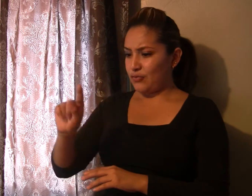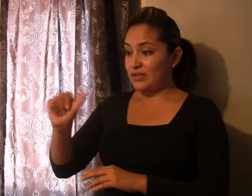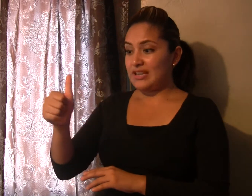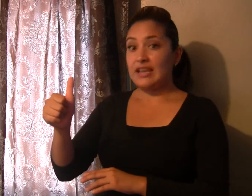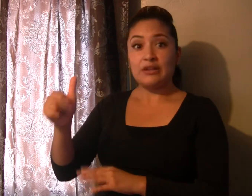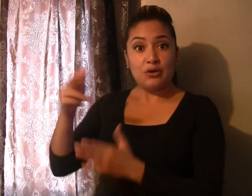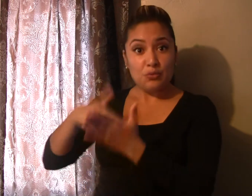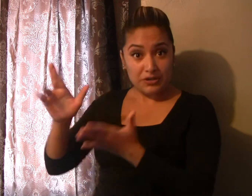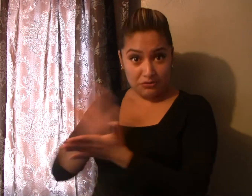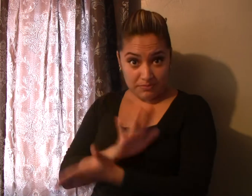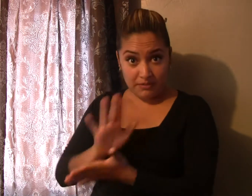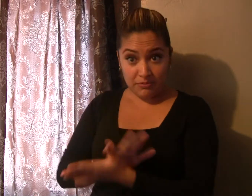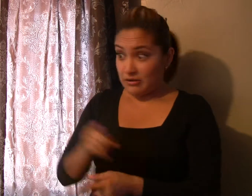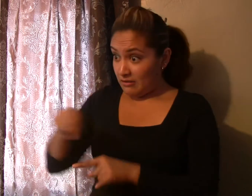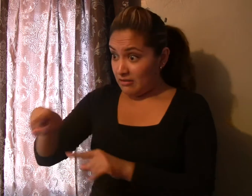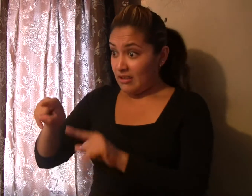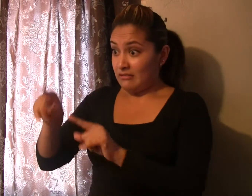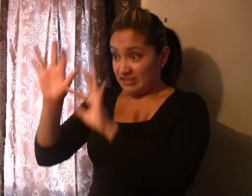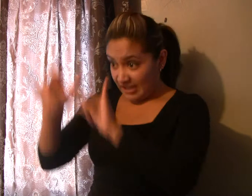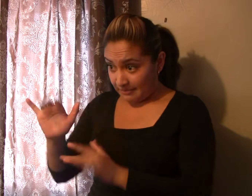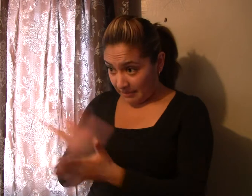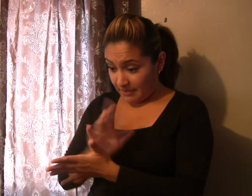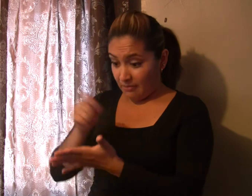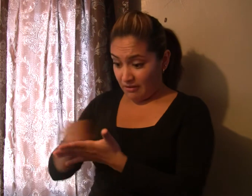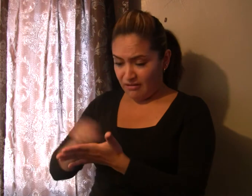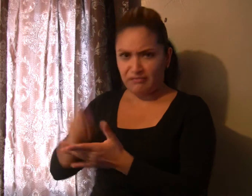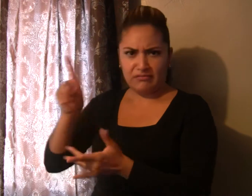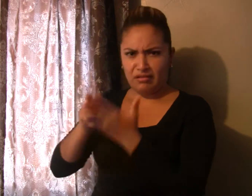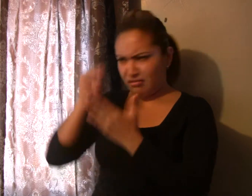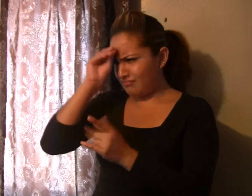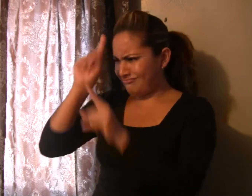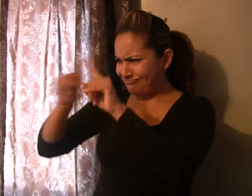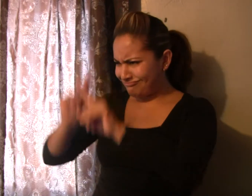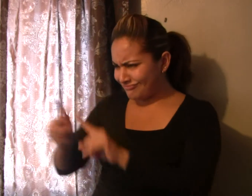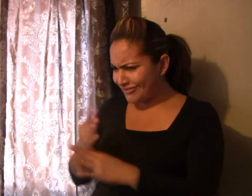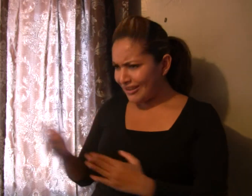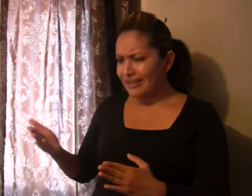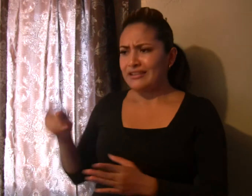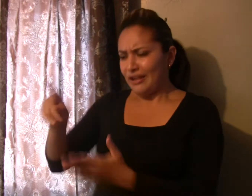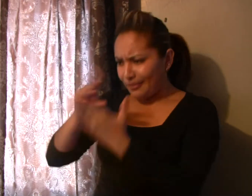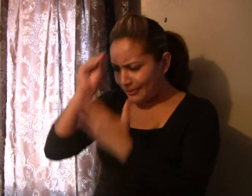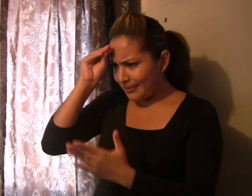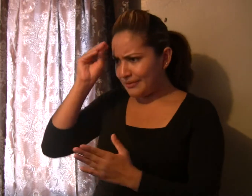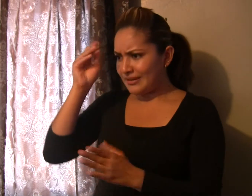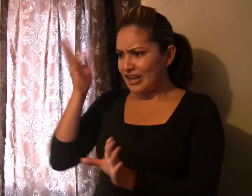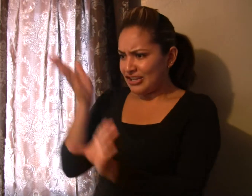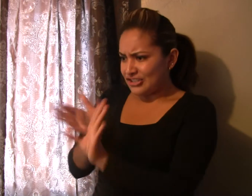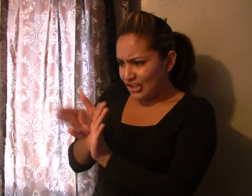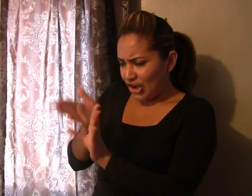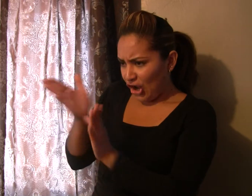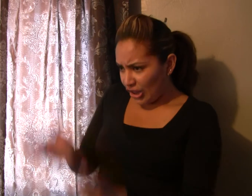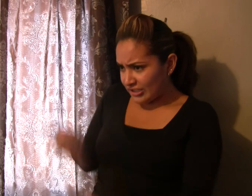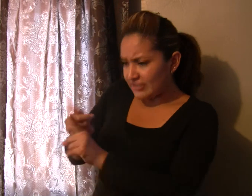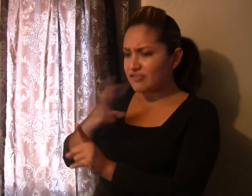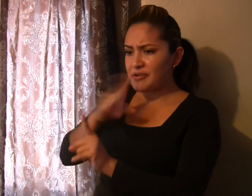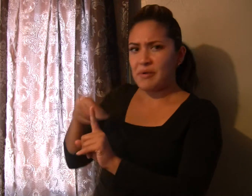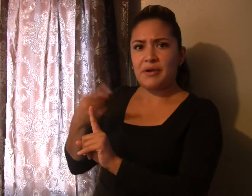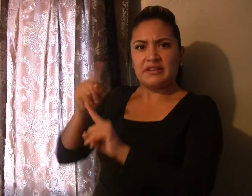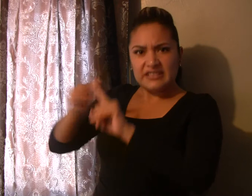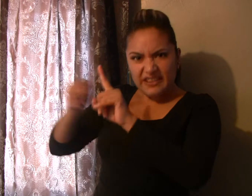that paper, they learned all kinds of things. They learned how psychologists talk about different issues in the area. They learned